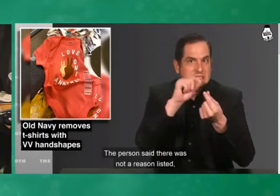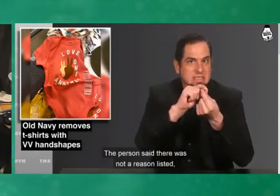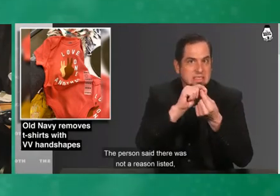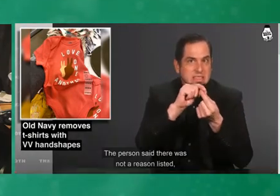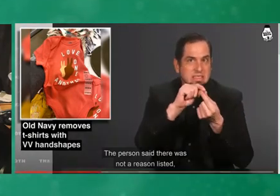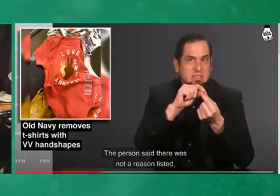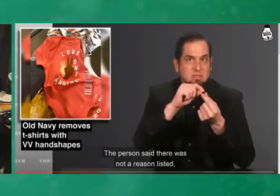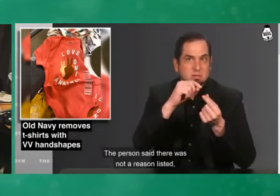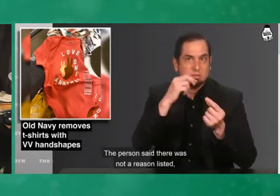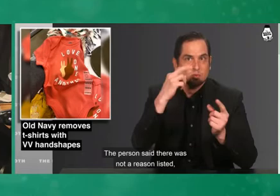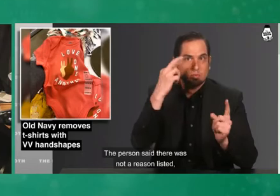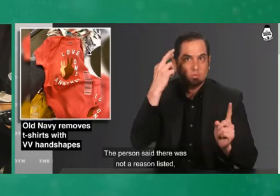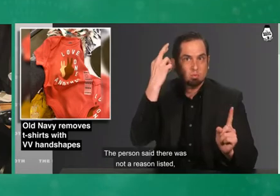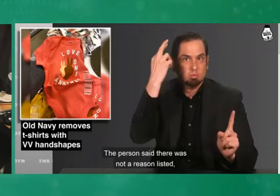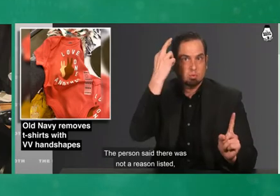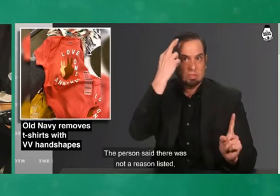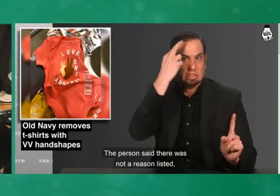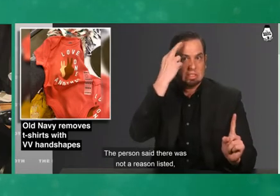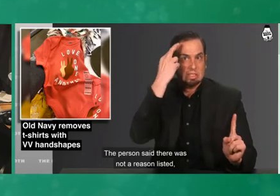informed specific